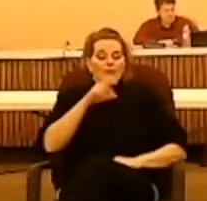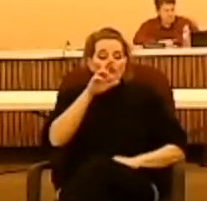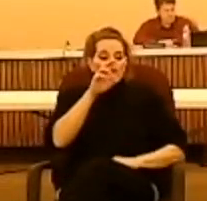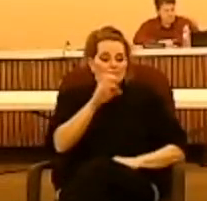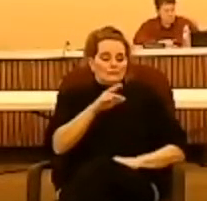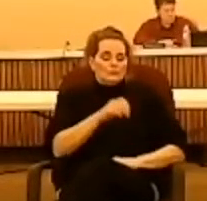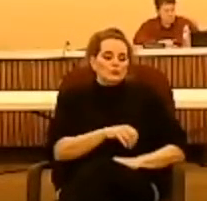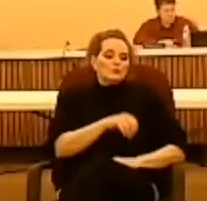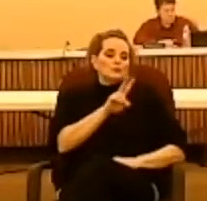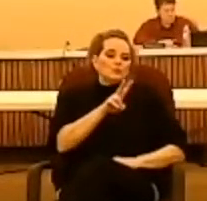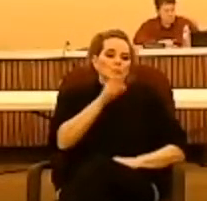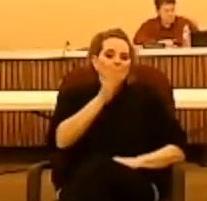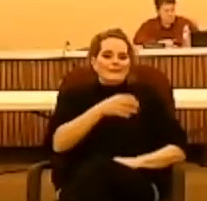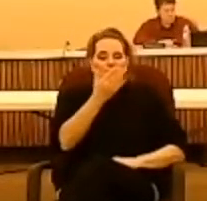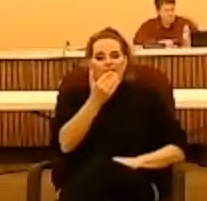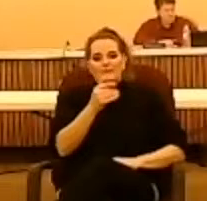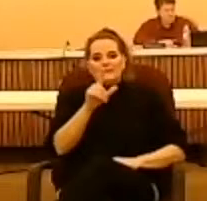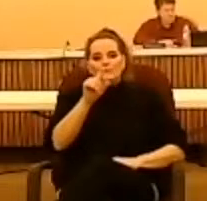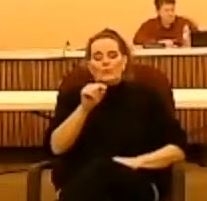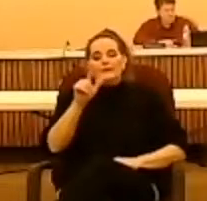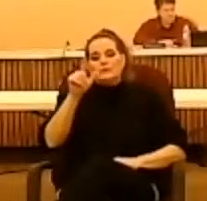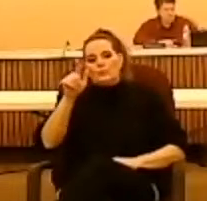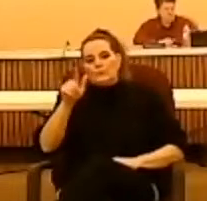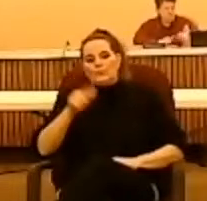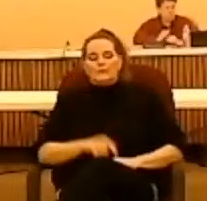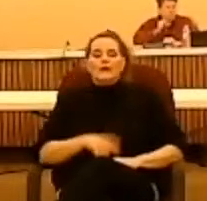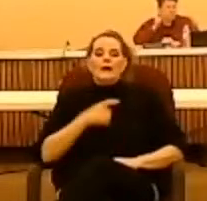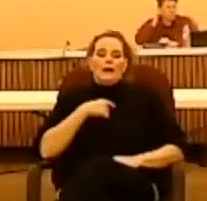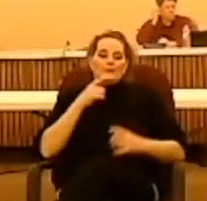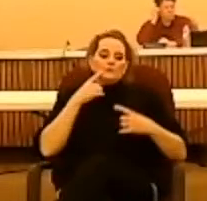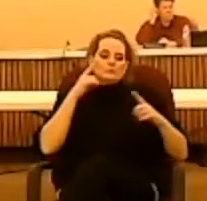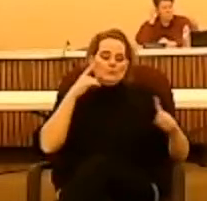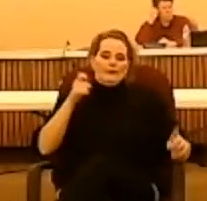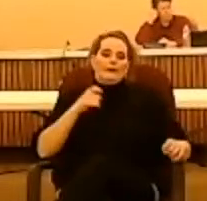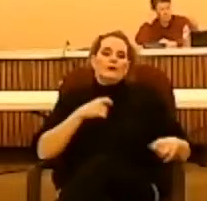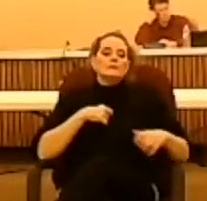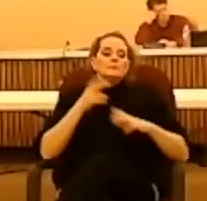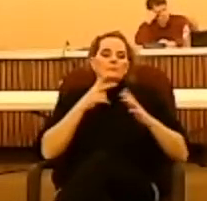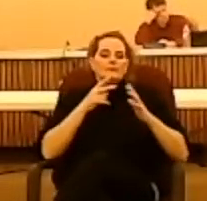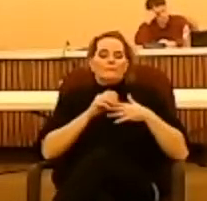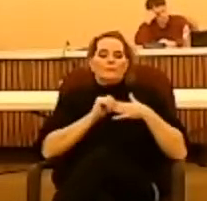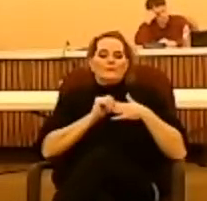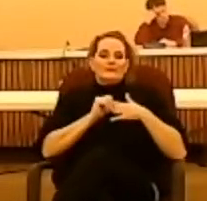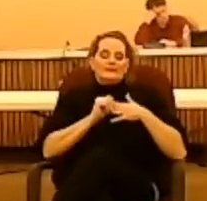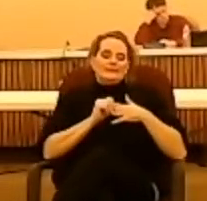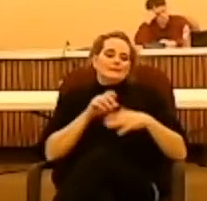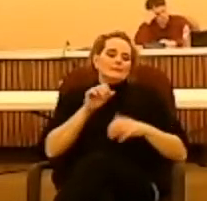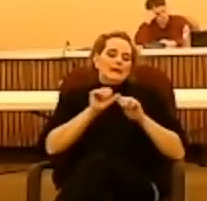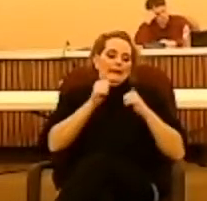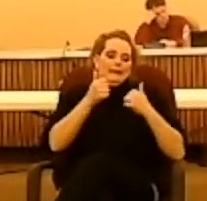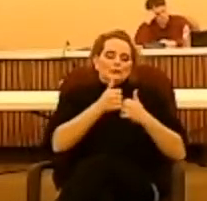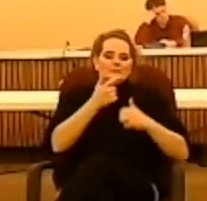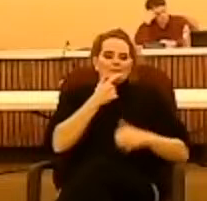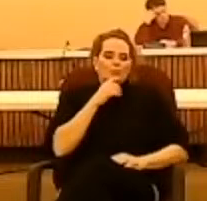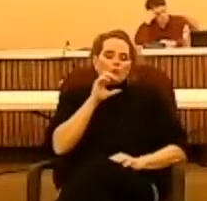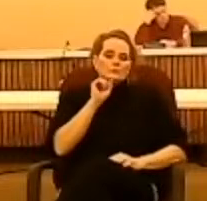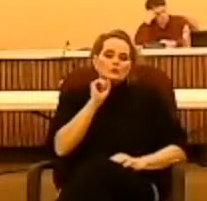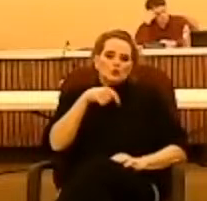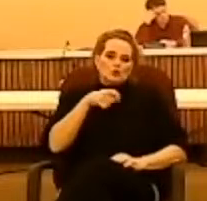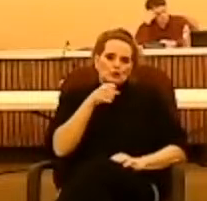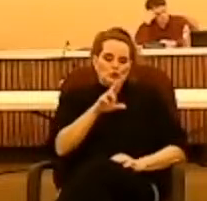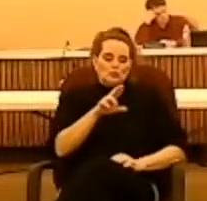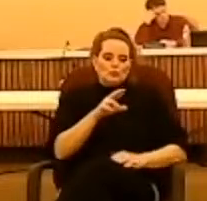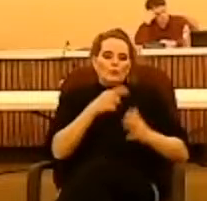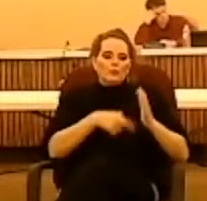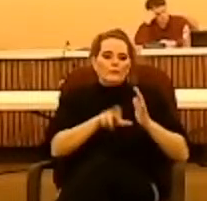number 2-15, 2021, to declare intent to be lead agency for seeker review of proposed plus or minus